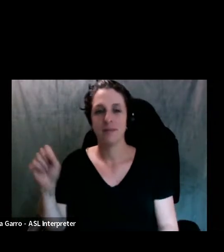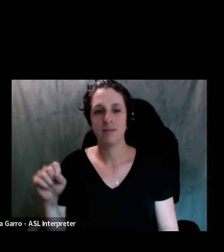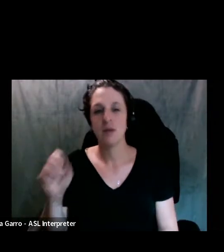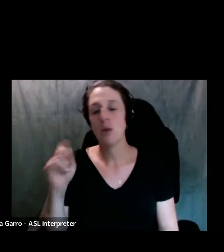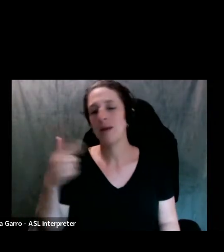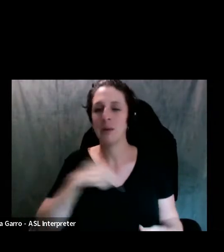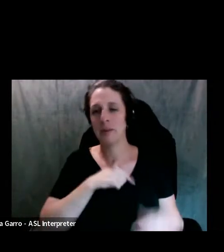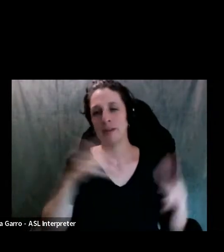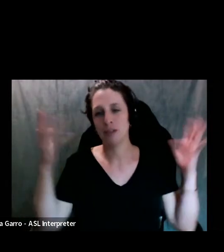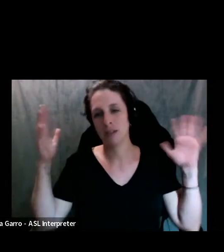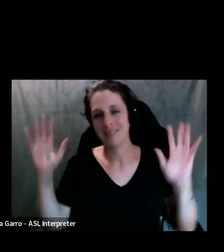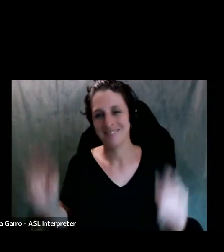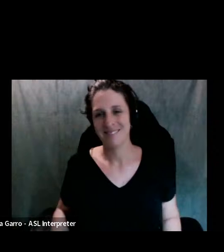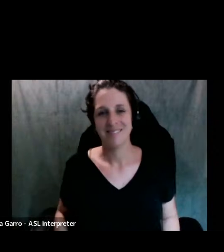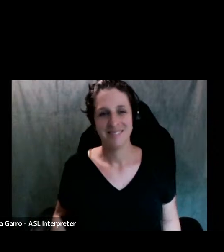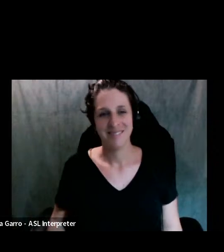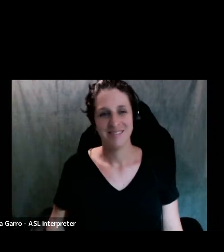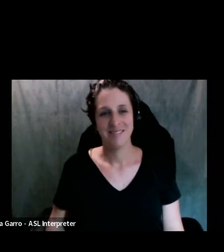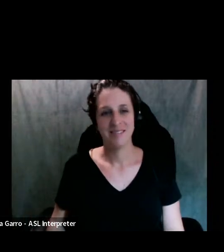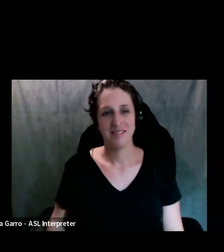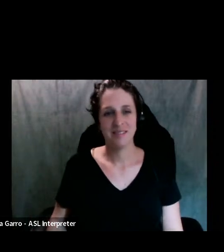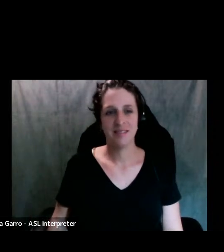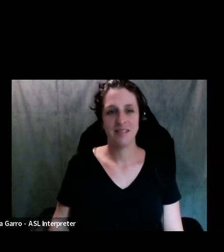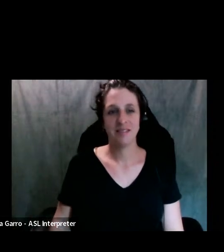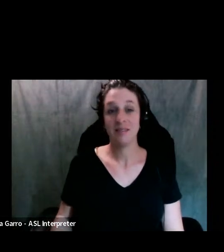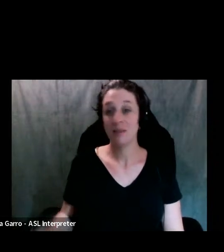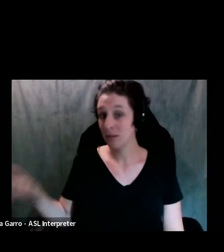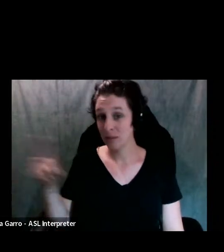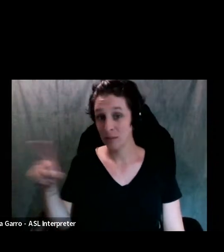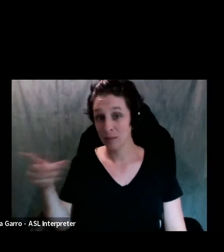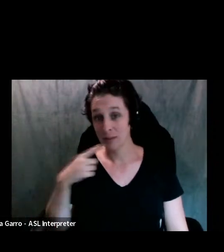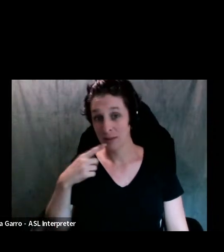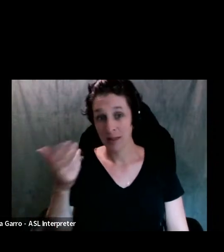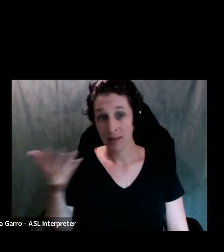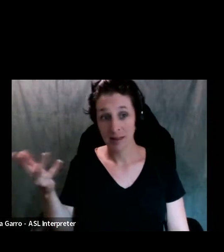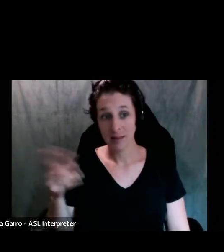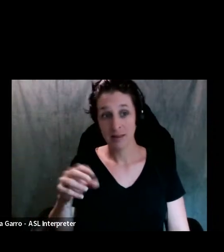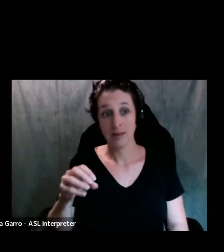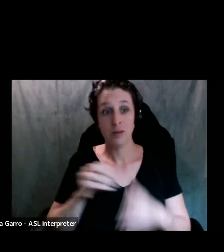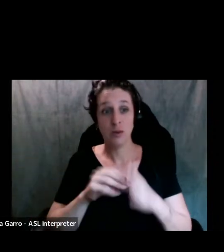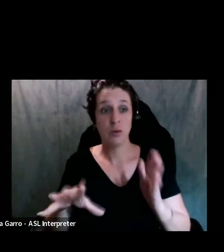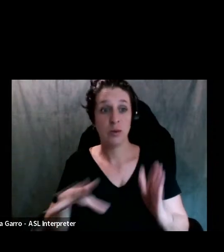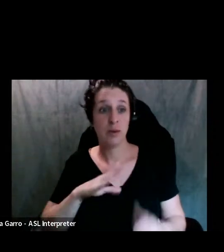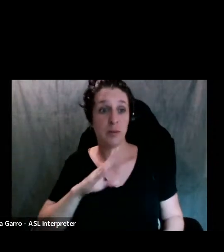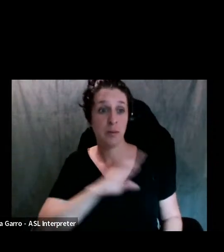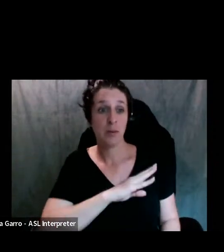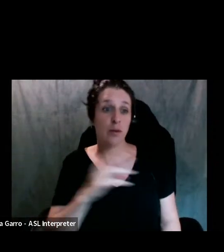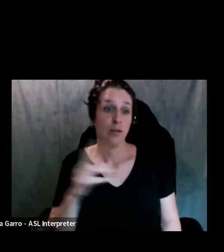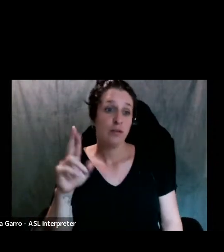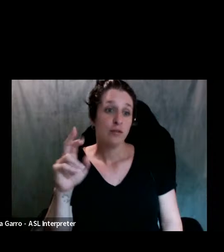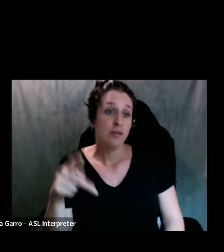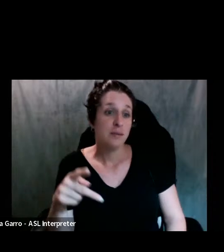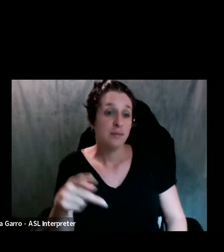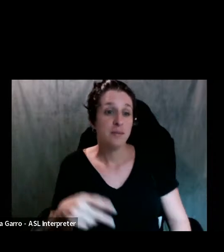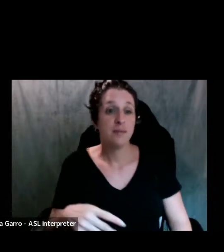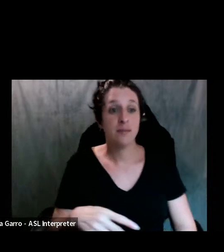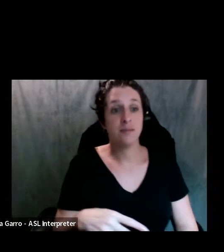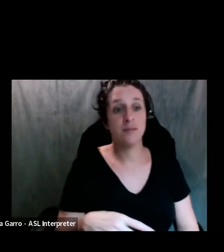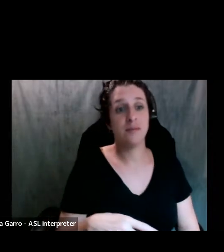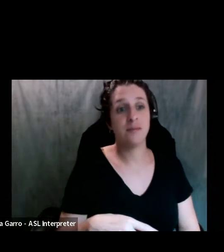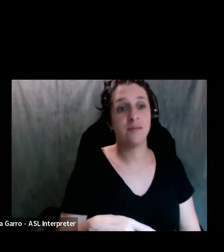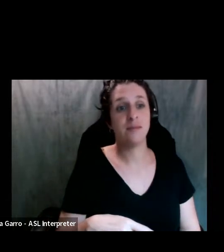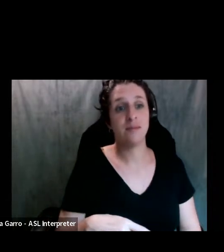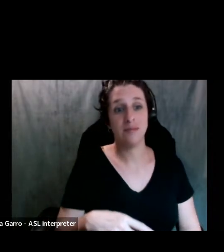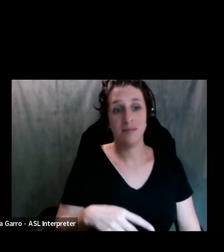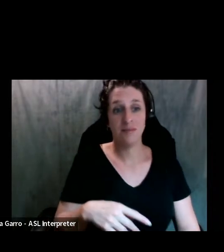here. Your turn. Okay. Did you all want to say anything, or student board reps? Well, I mean, I think everything that